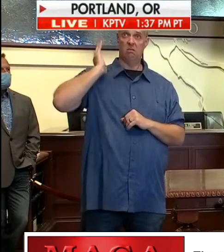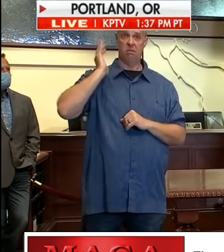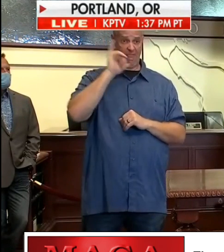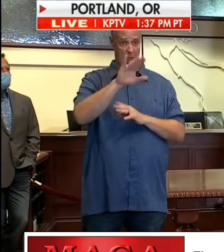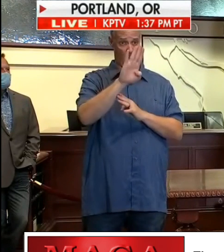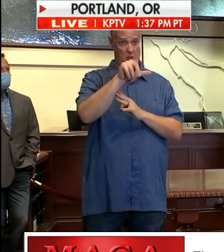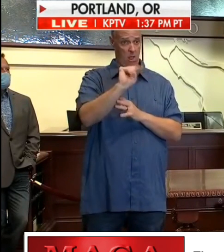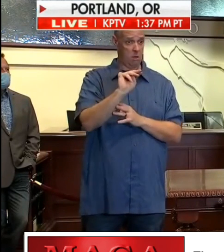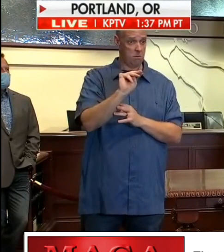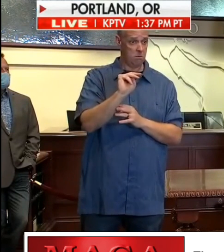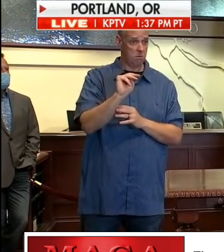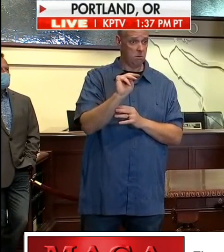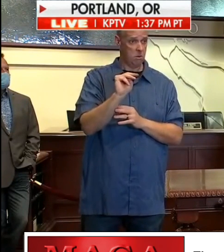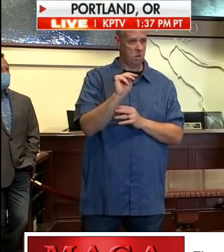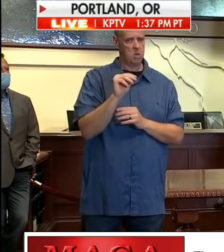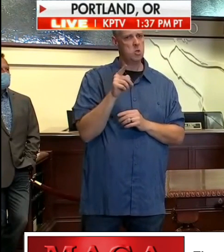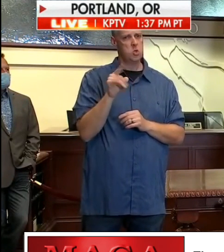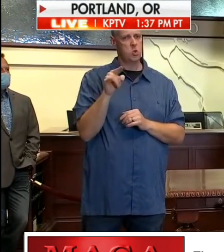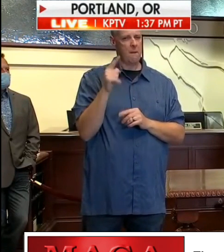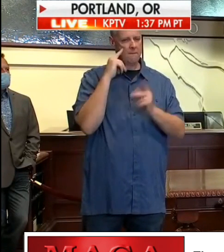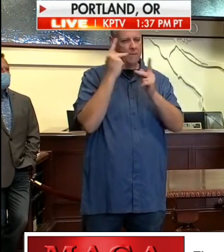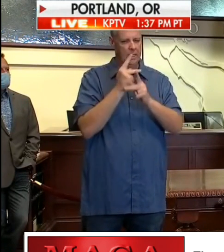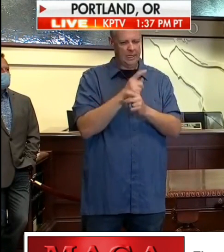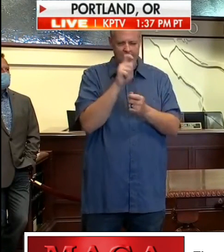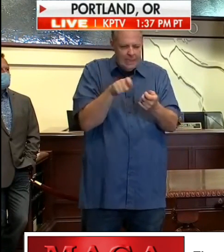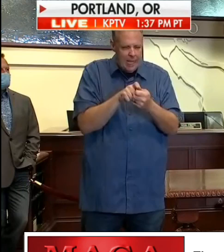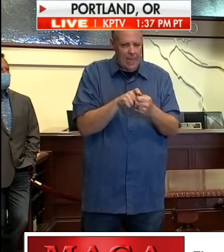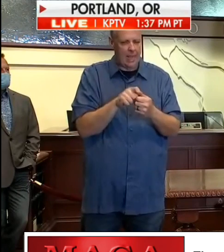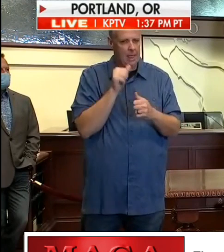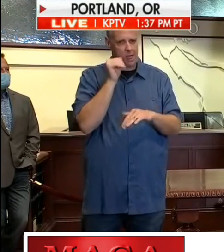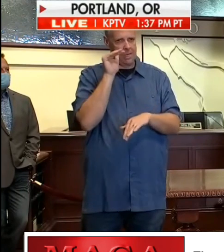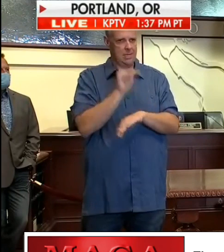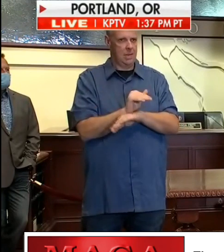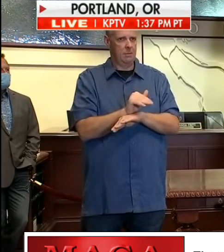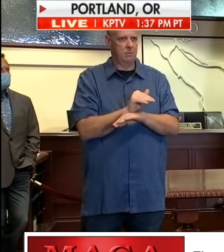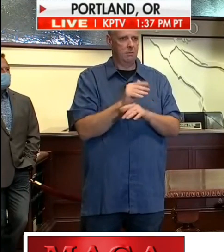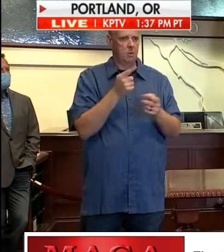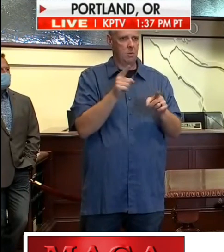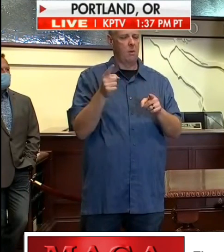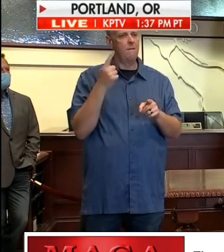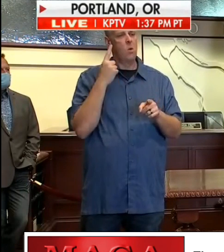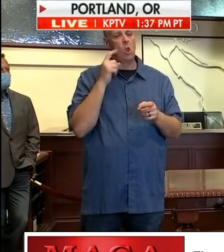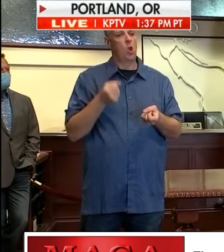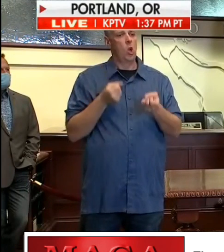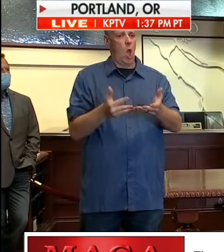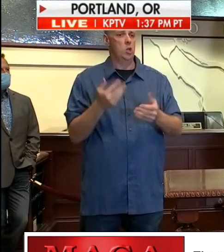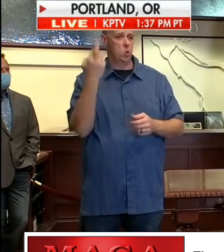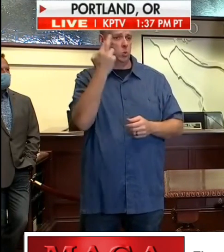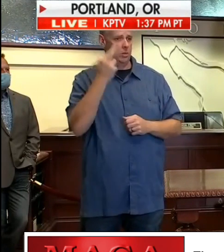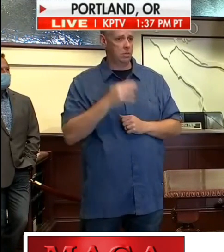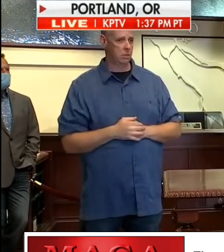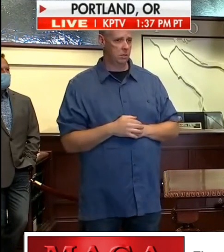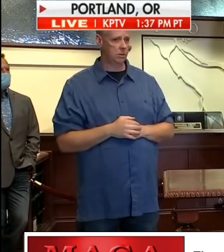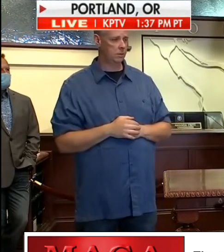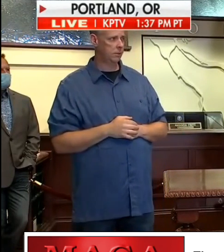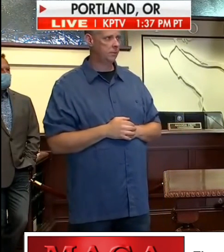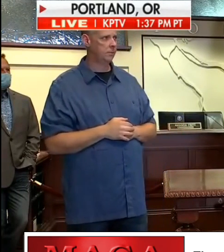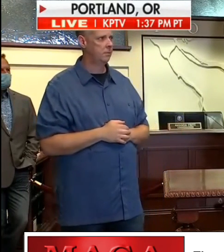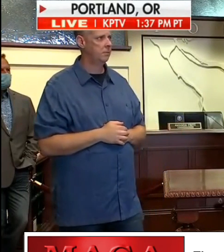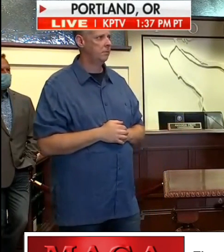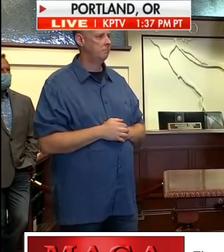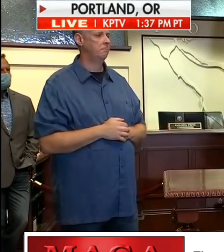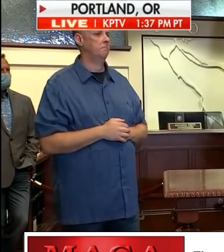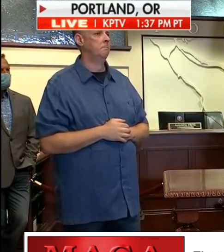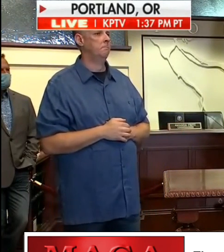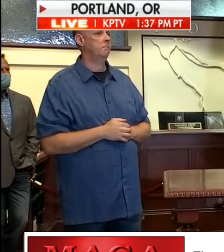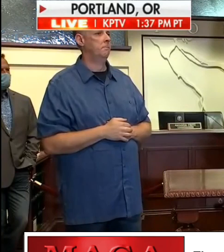Black Lives Matter? Have you been able to isolate what happened last night as far as the nature of it? I don't think I'd be able